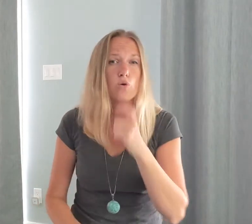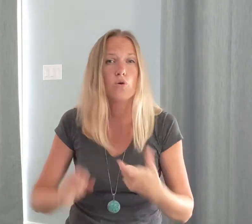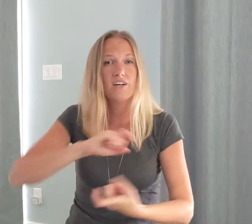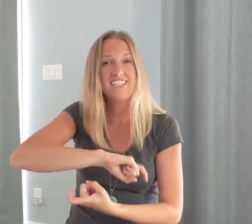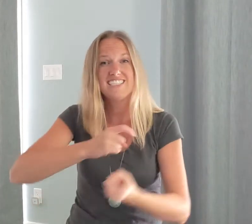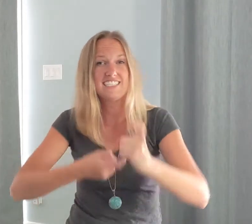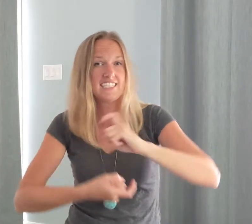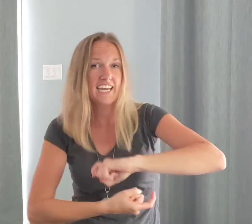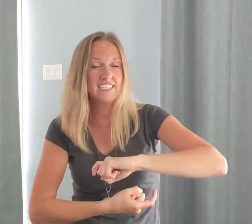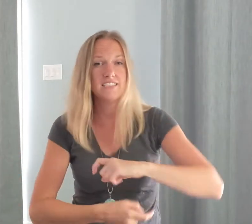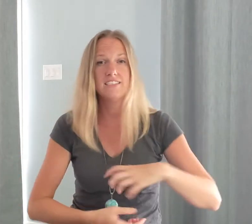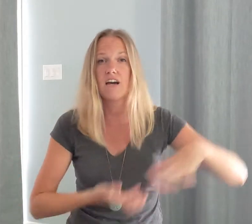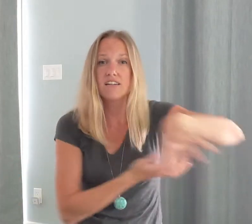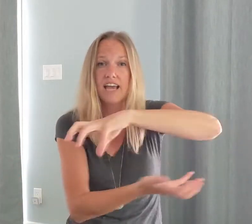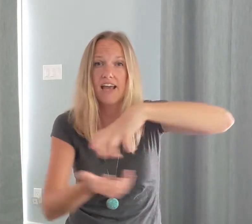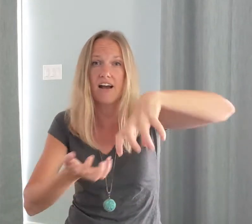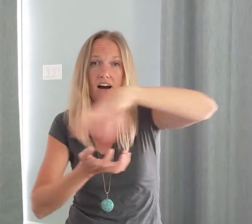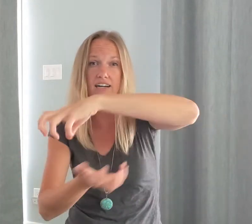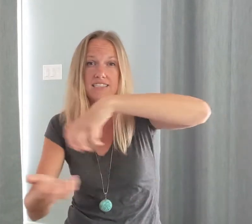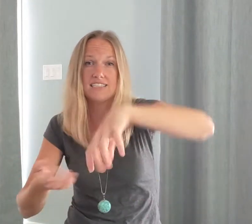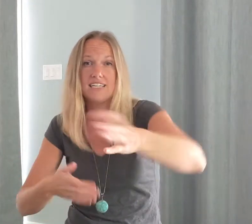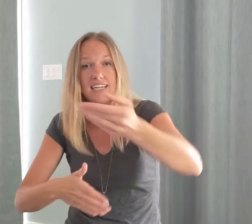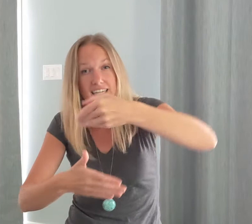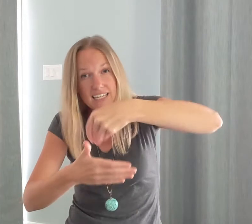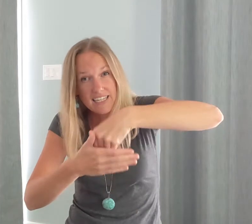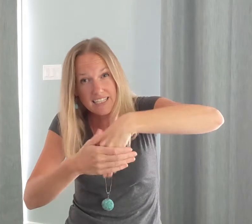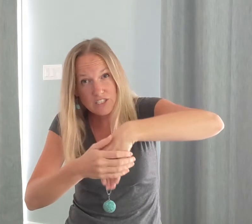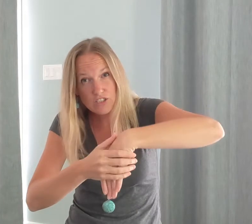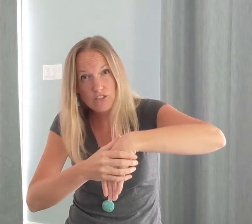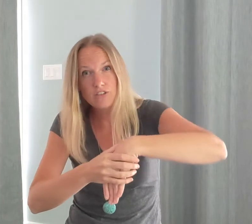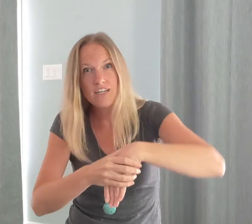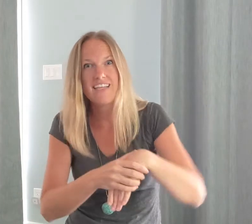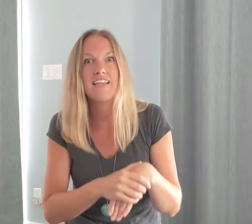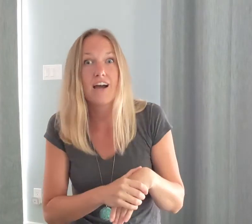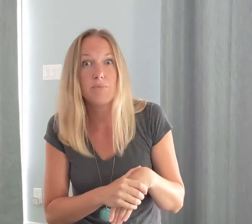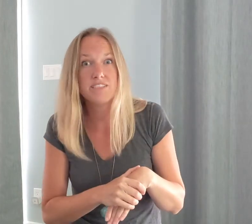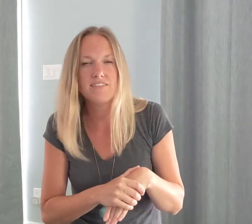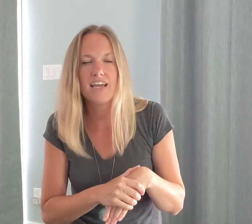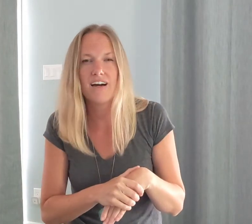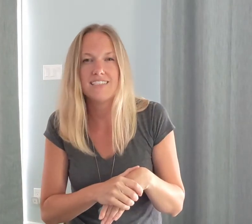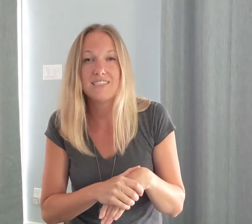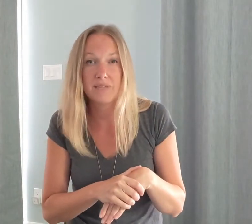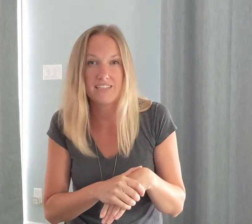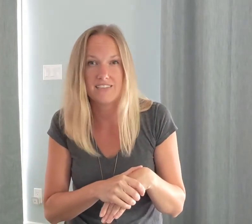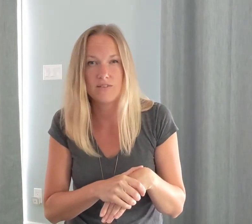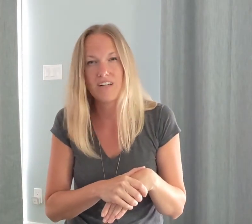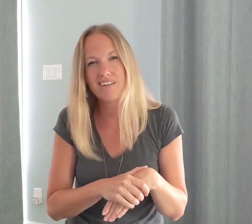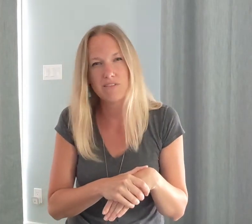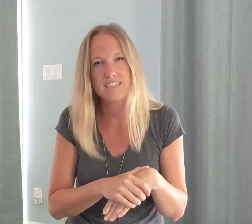who changes our chaos into, and then the opposite of chaos is peace. So we're not going to sign